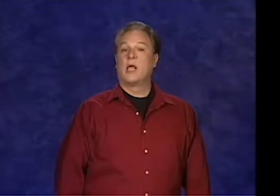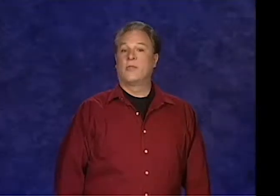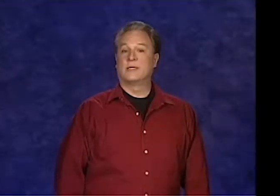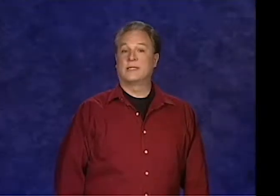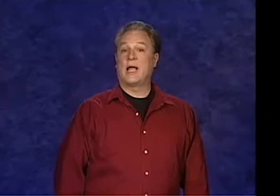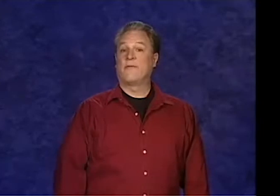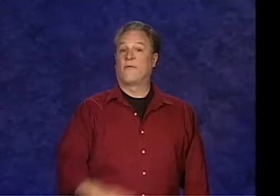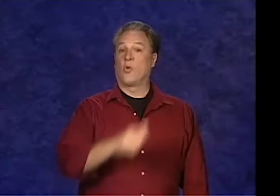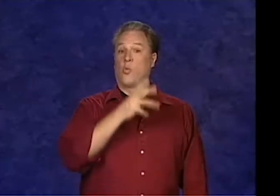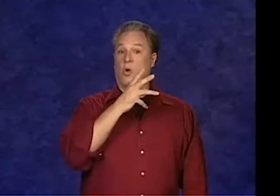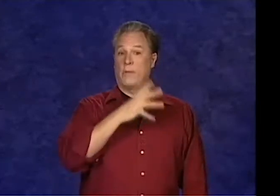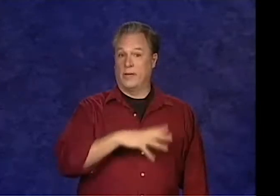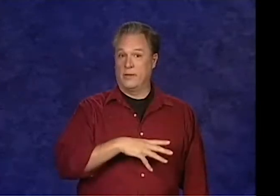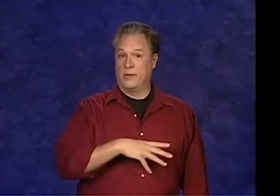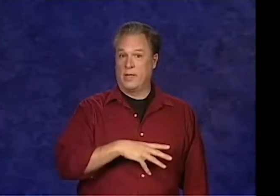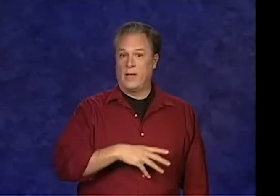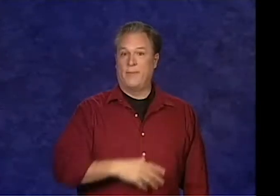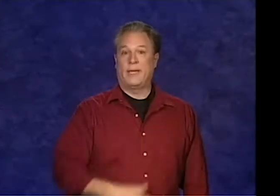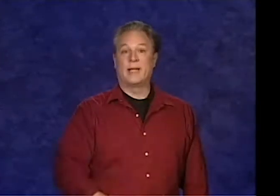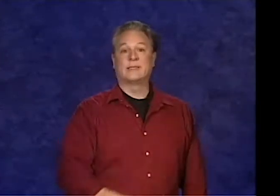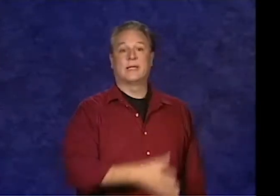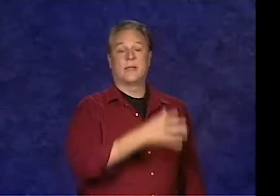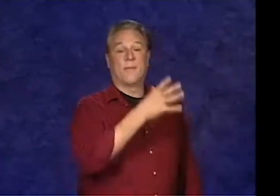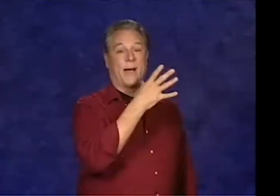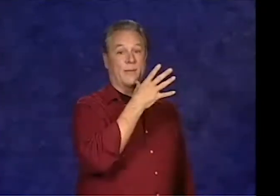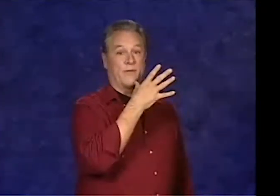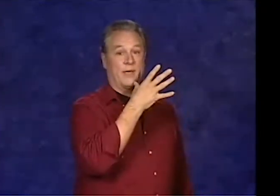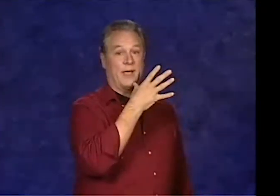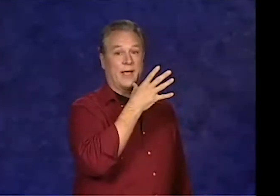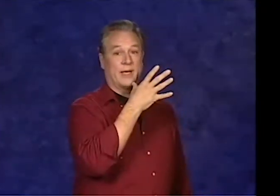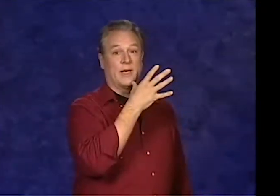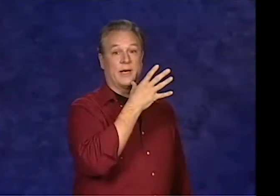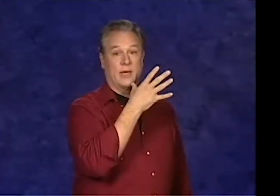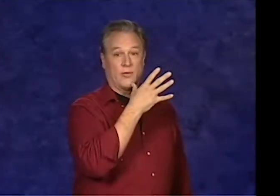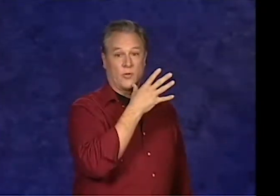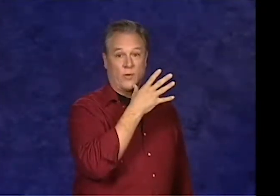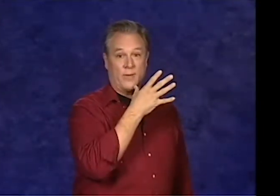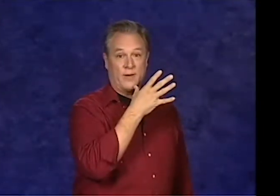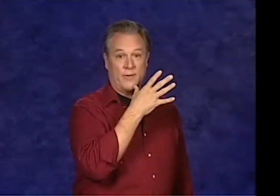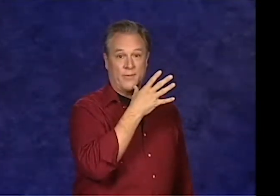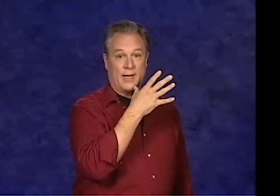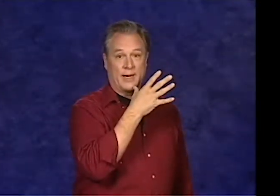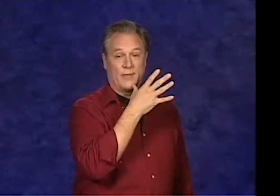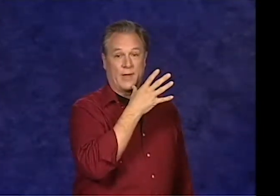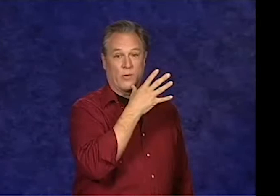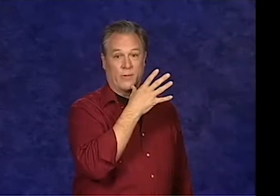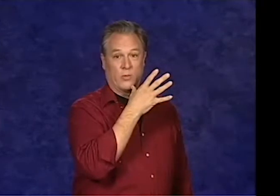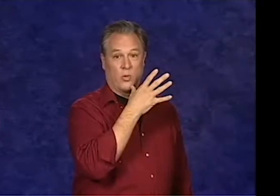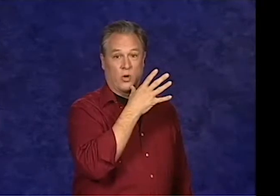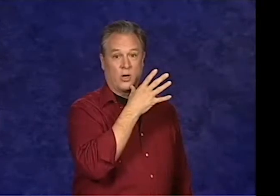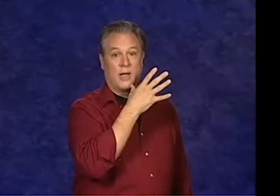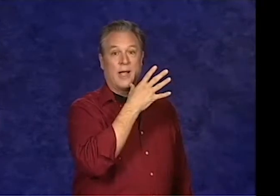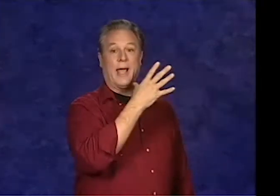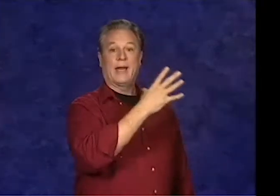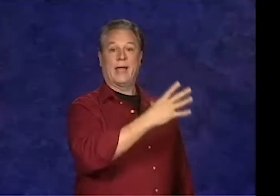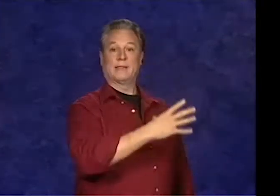The sign for woman begins at the bottom of the head near the ribbon of the bonnet that women wore and ends